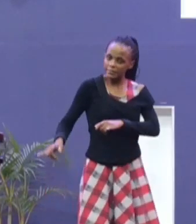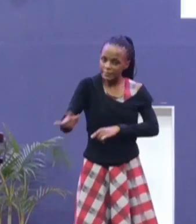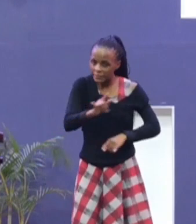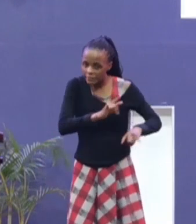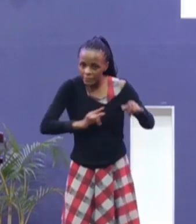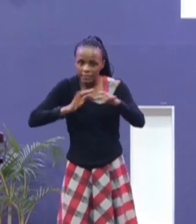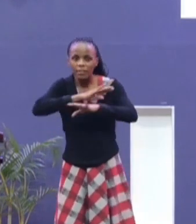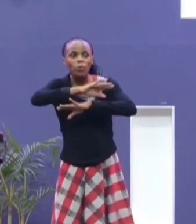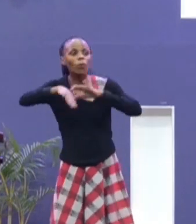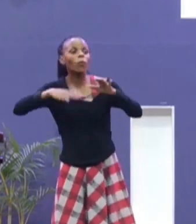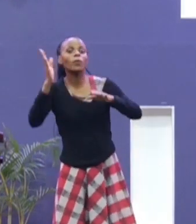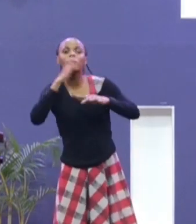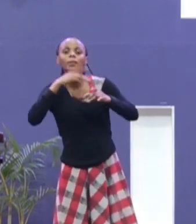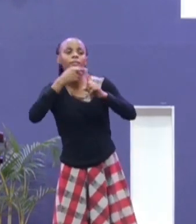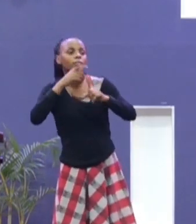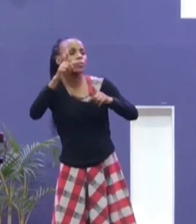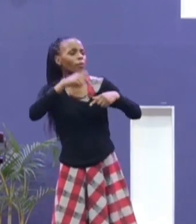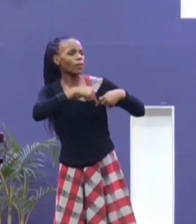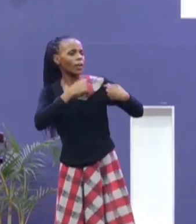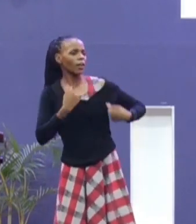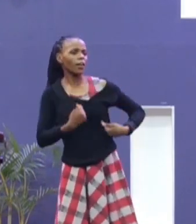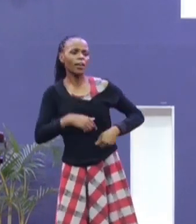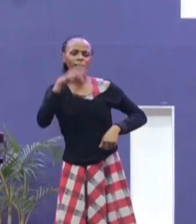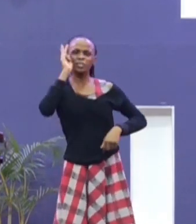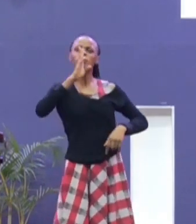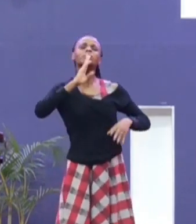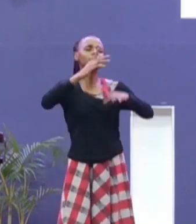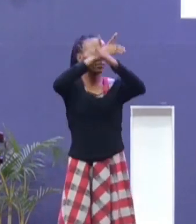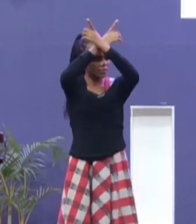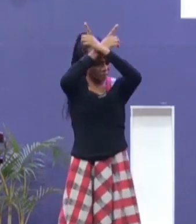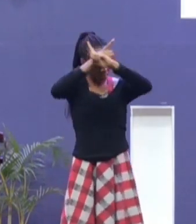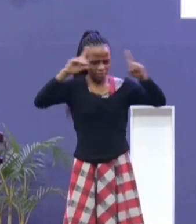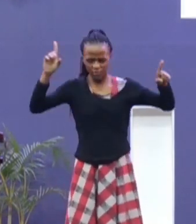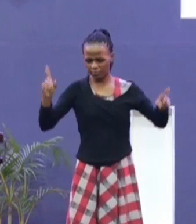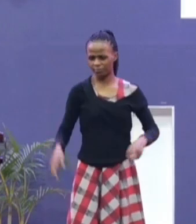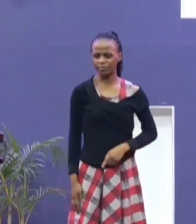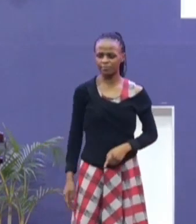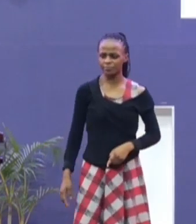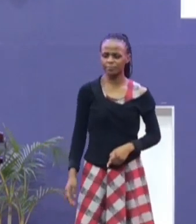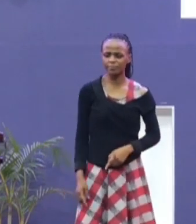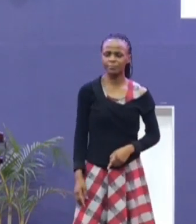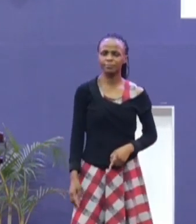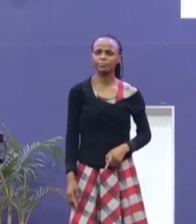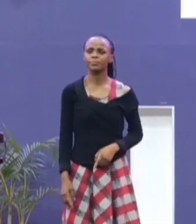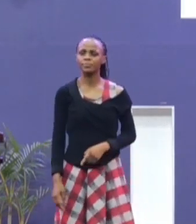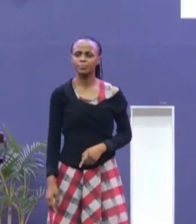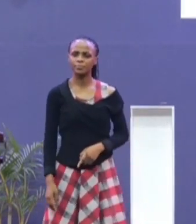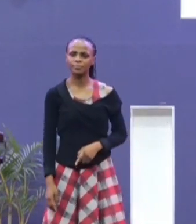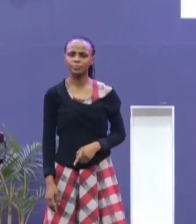from your heart and you will be delivered. Mulongose mutukuzo byo buli mitima jamwe